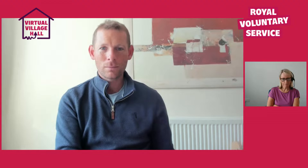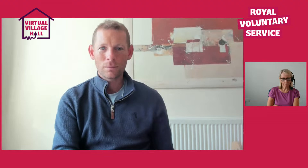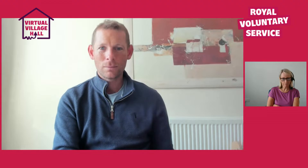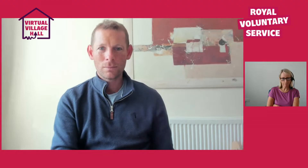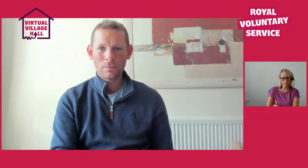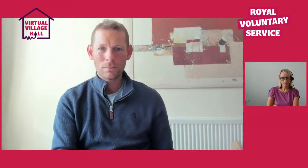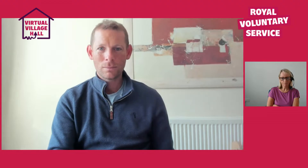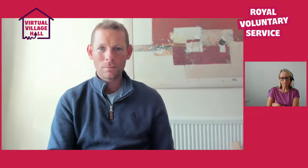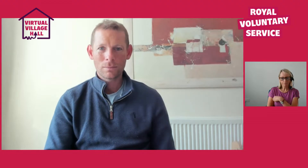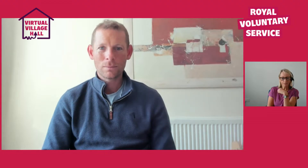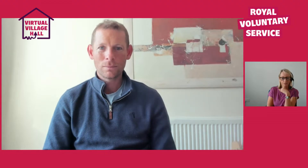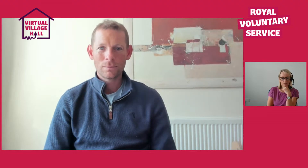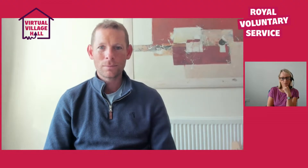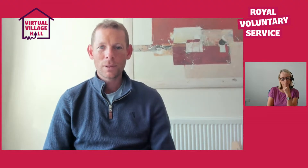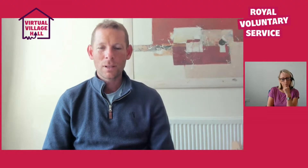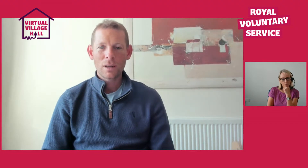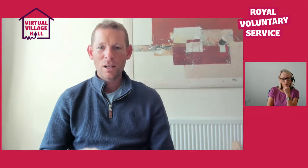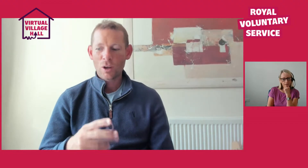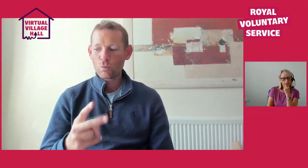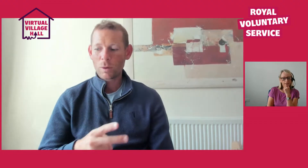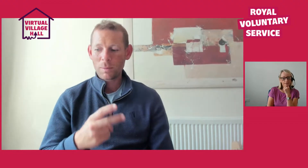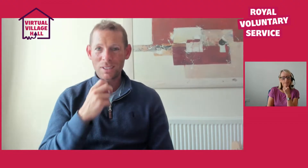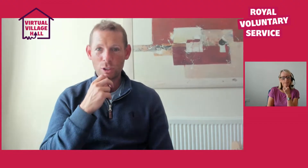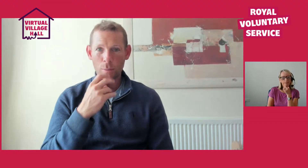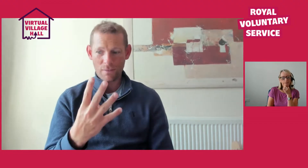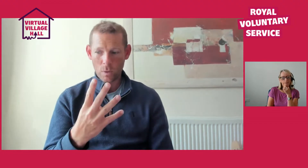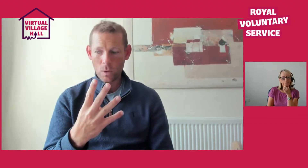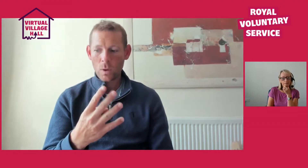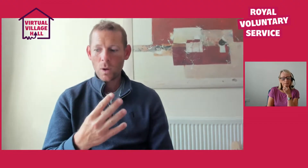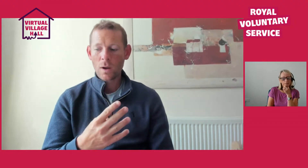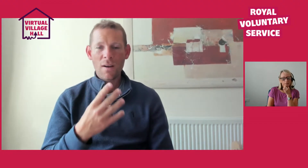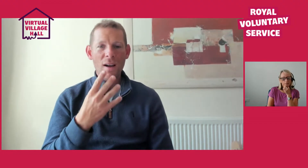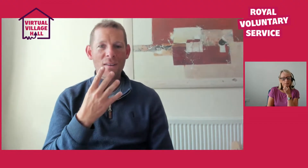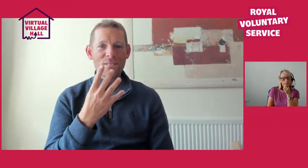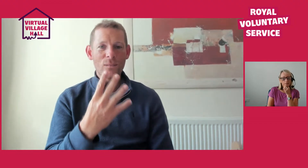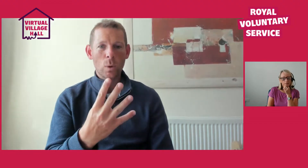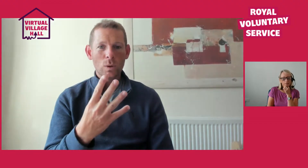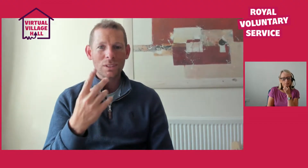And let's do number 4 again.